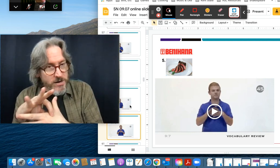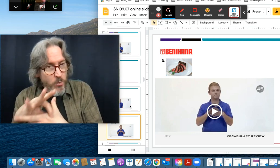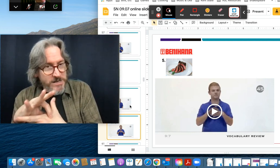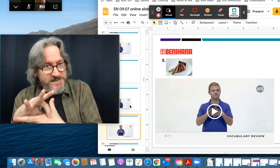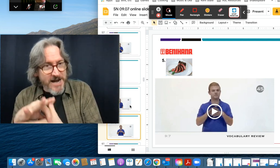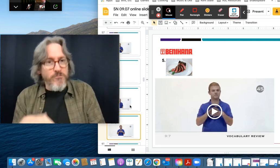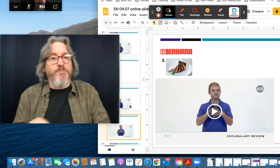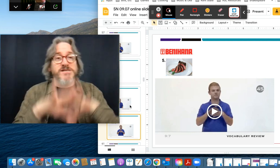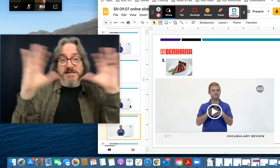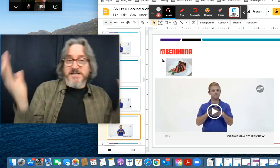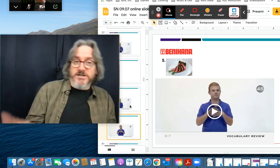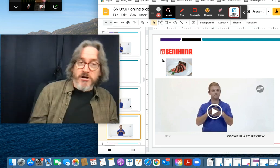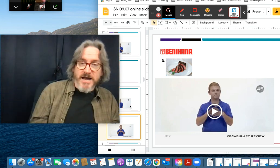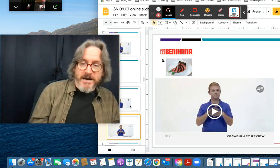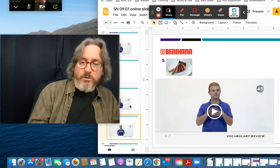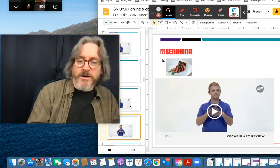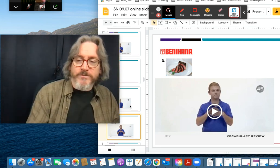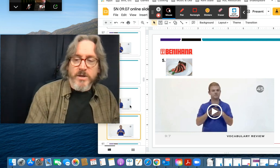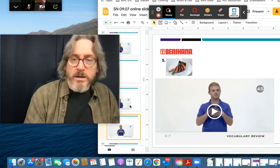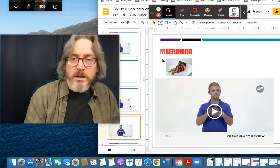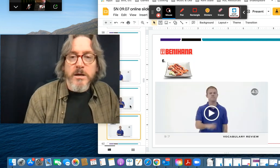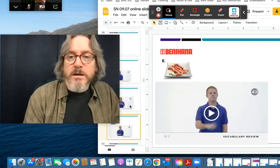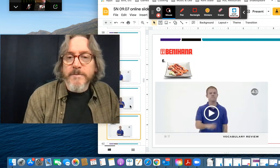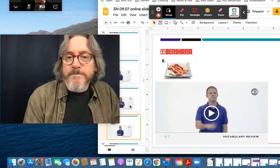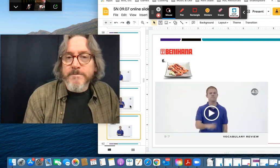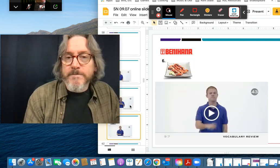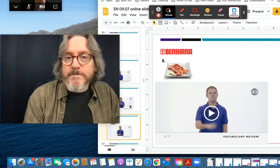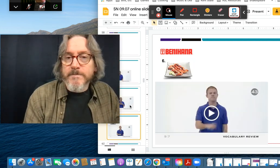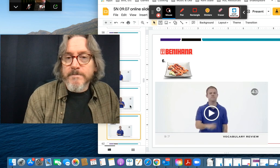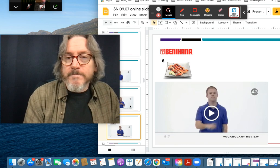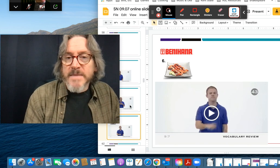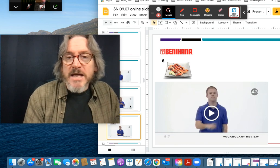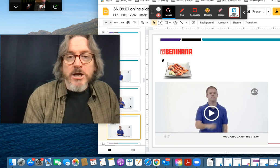the one sign represents the entire category.